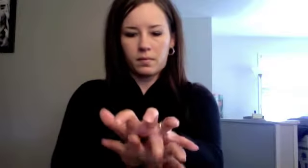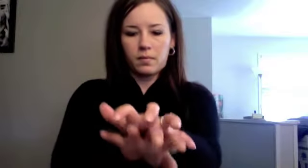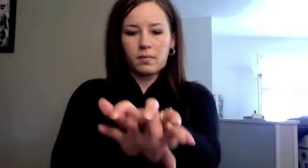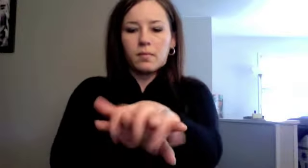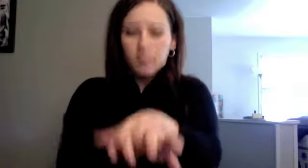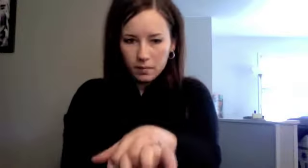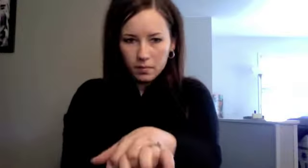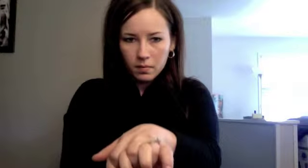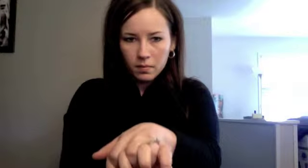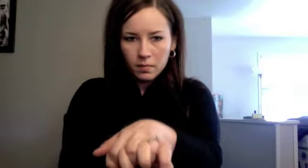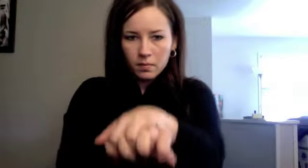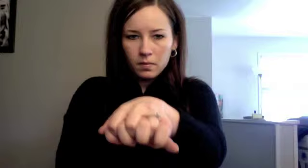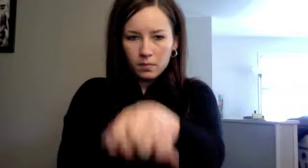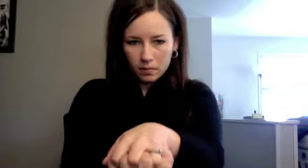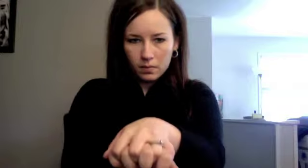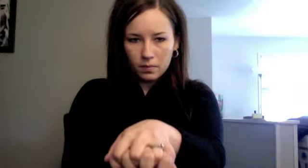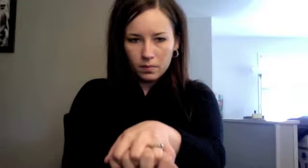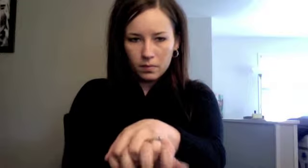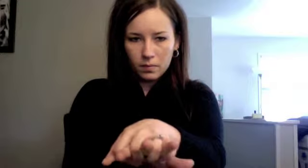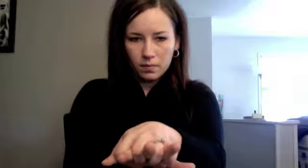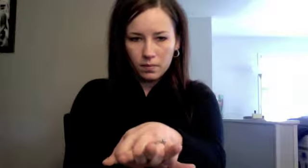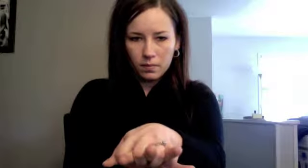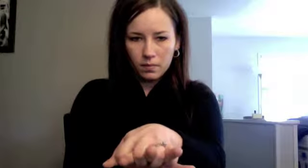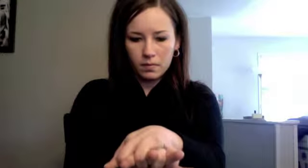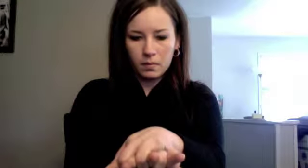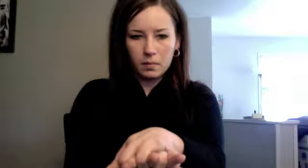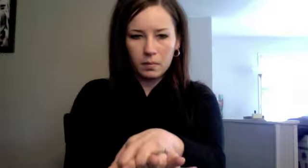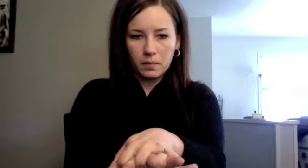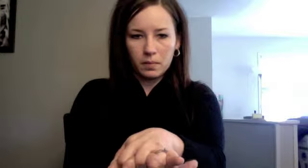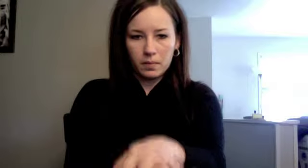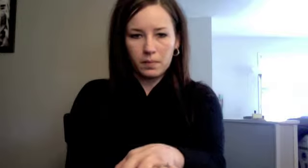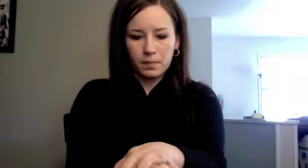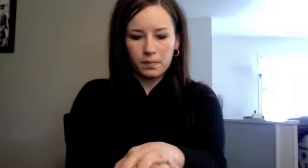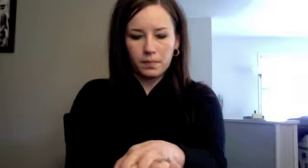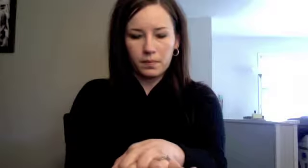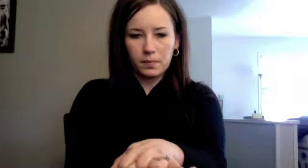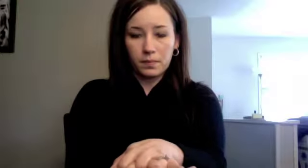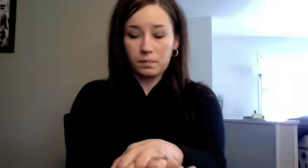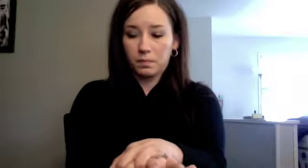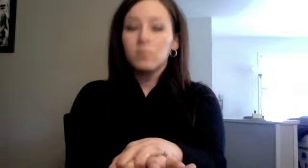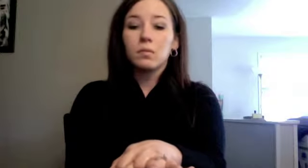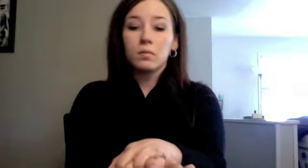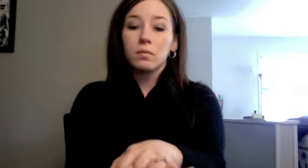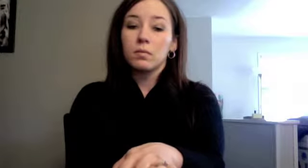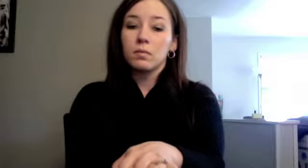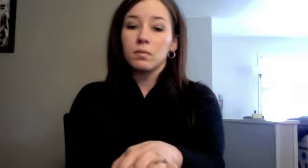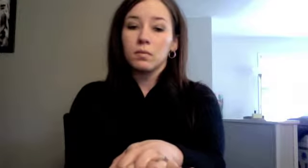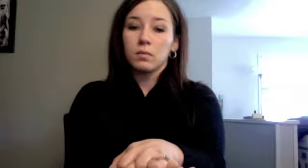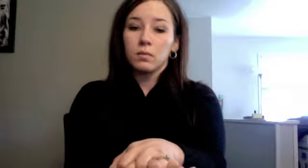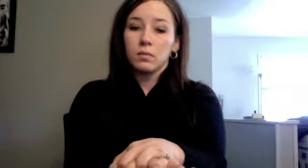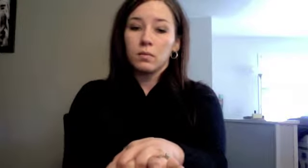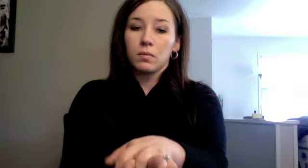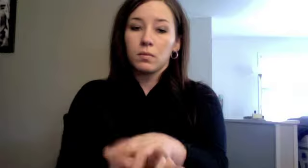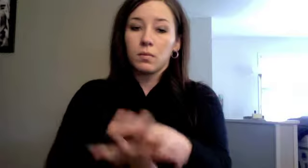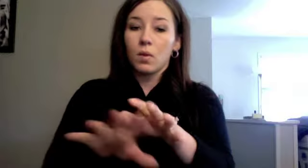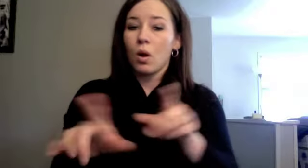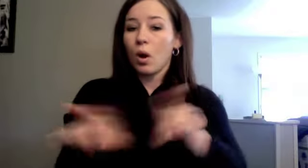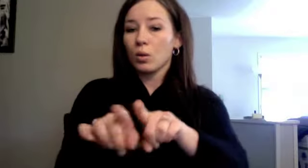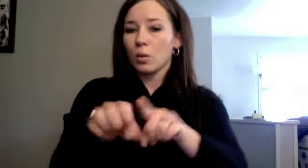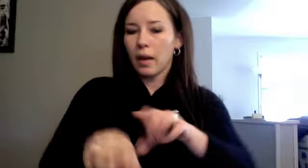fingers of the hands like this. Alternatively, you can grasp around the wrist of the first hand like this.